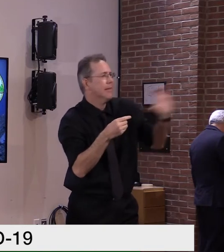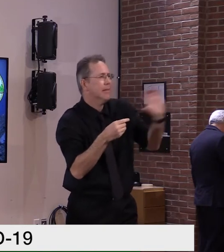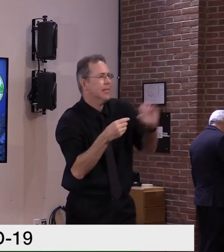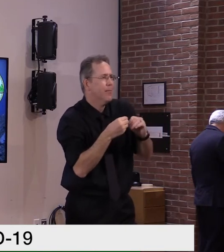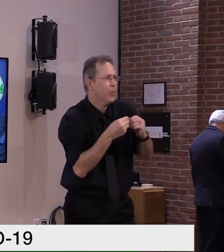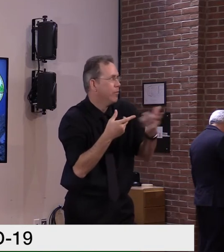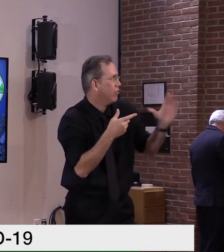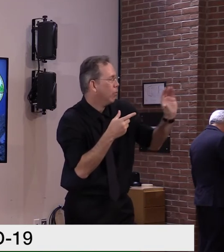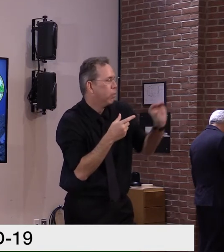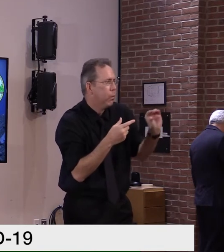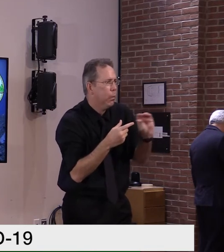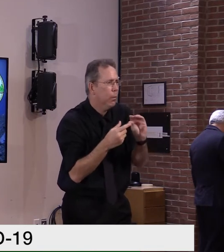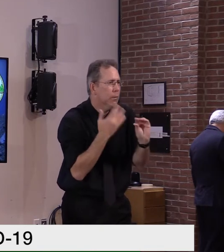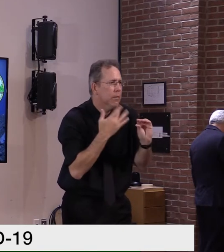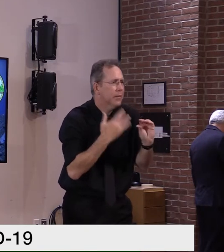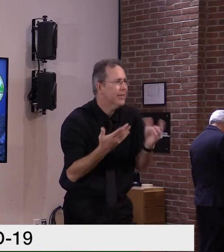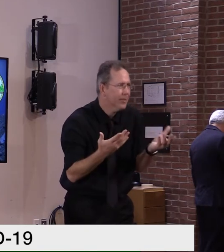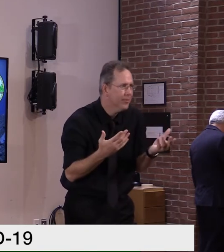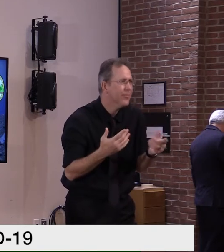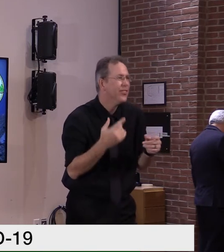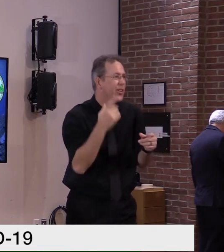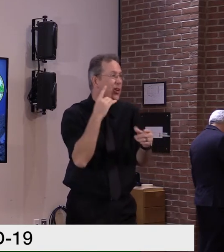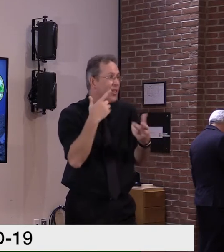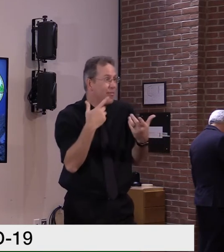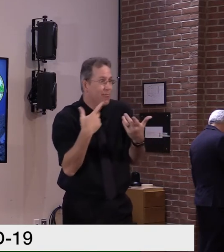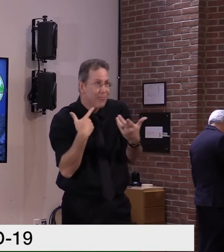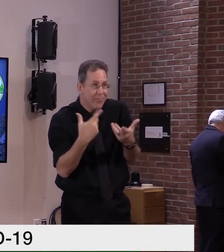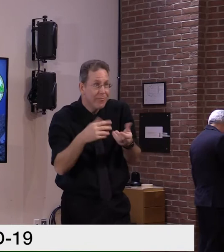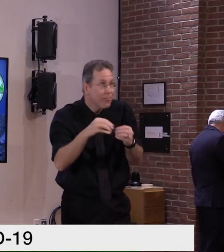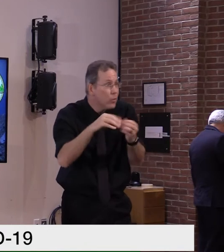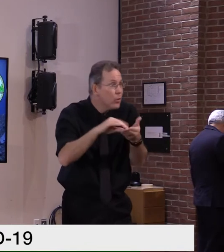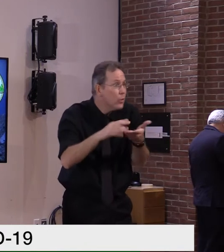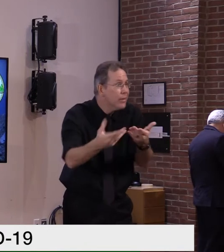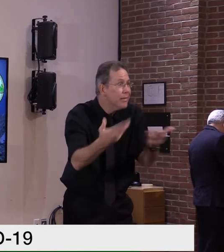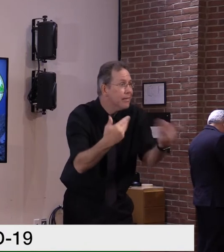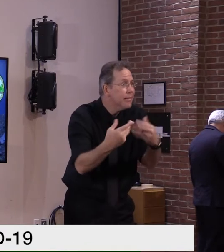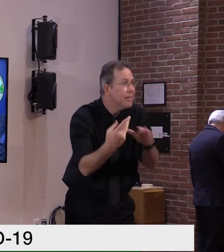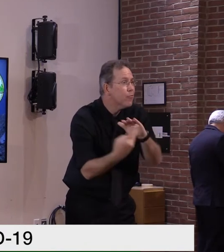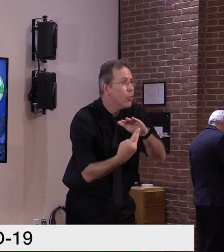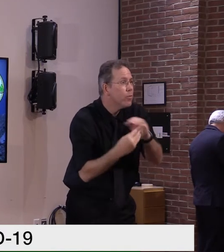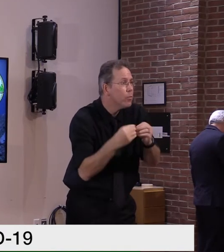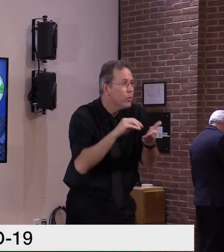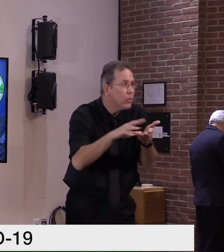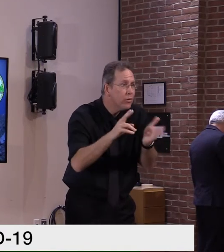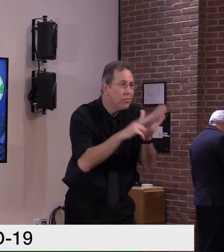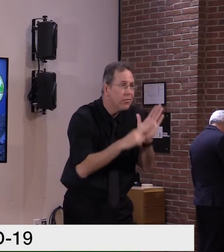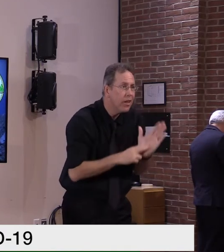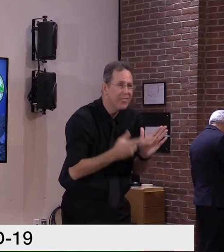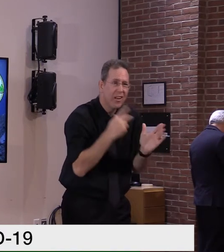you have to reduce costs, and that's the only way you're going to get back in the black, because